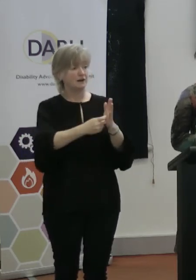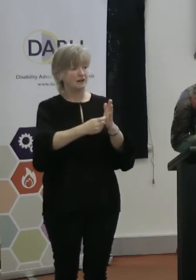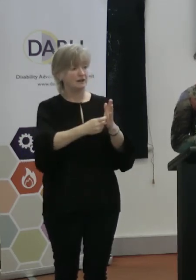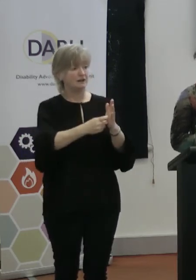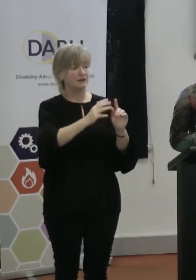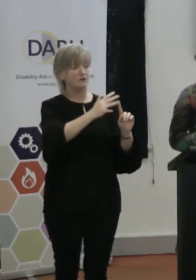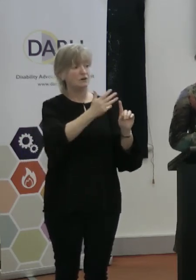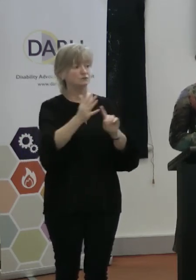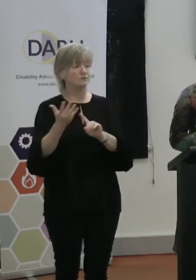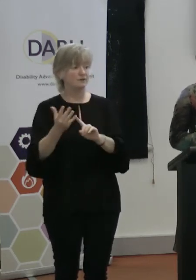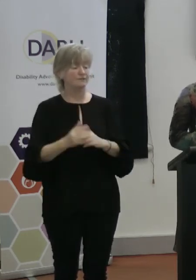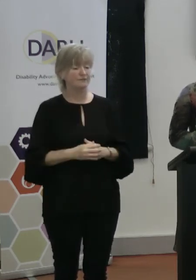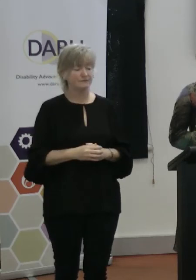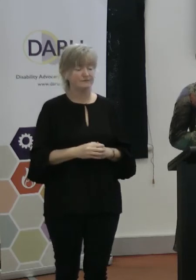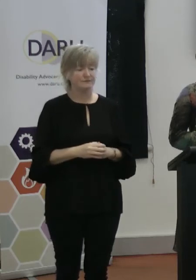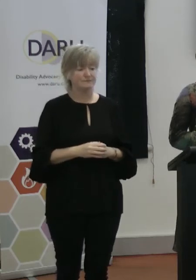to 5 p.m.